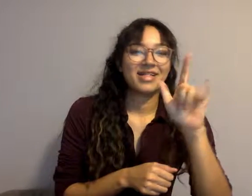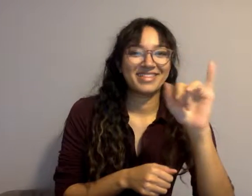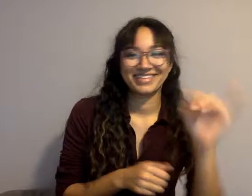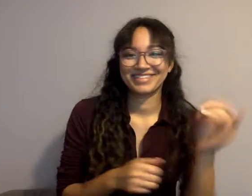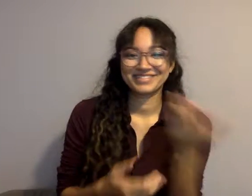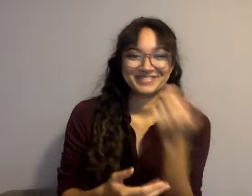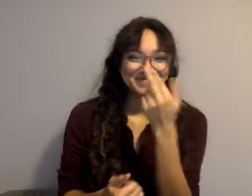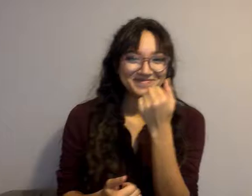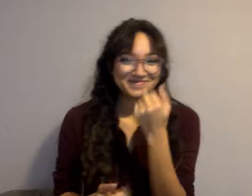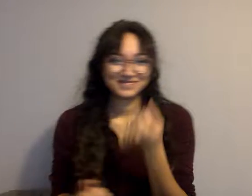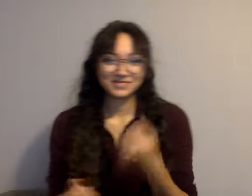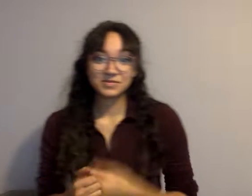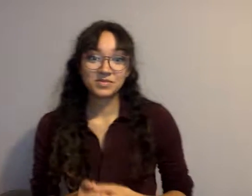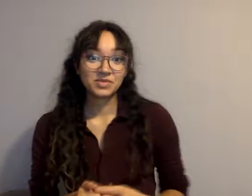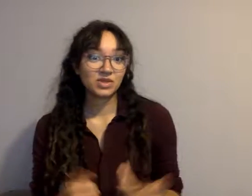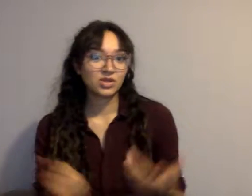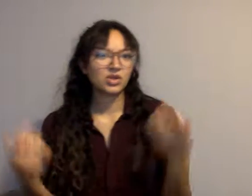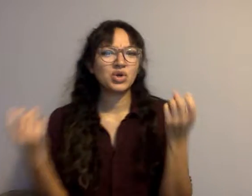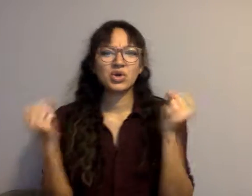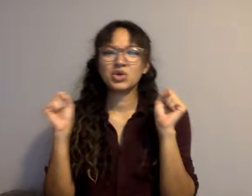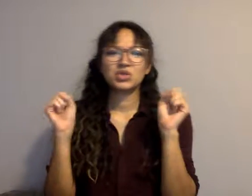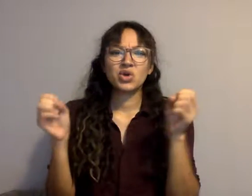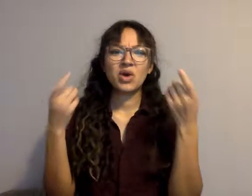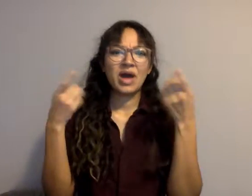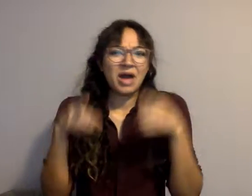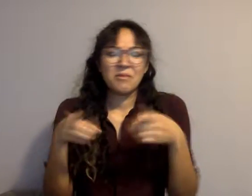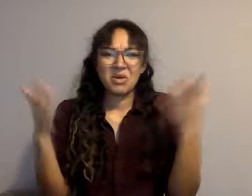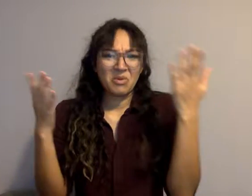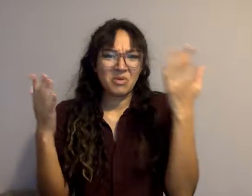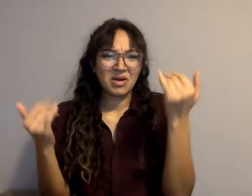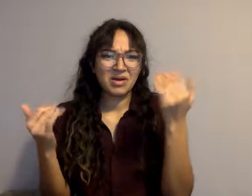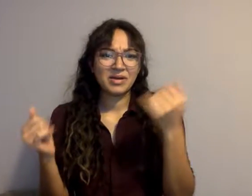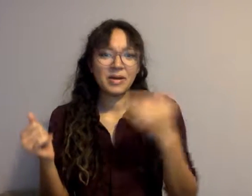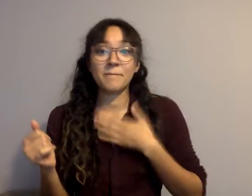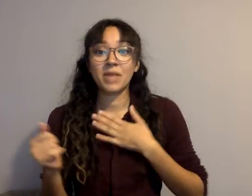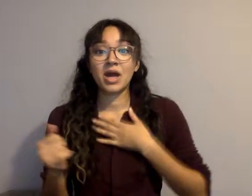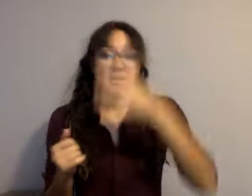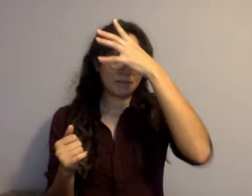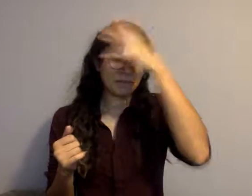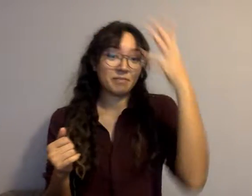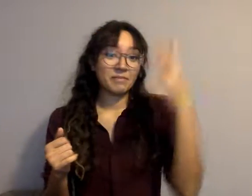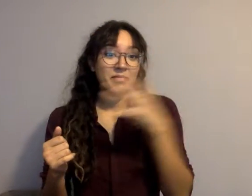I didn't get it because my parents are first cousins, which they are.